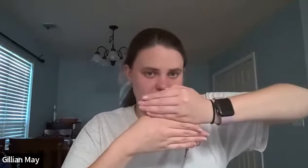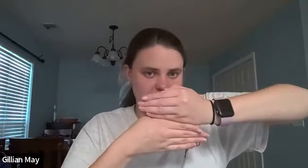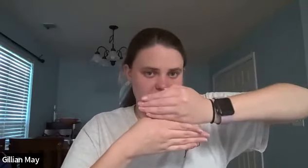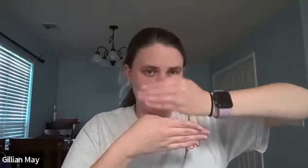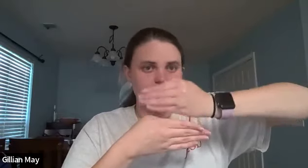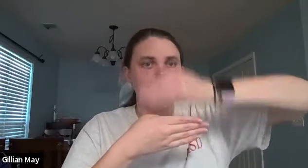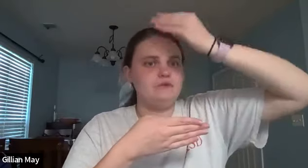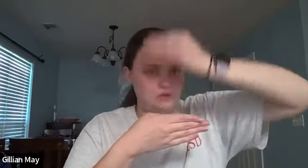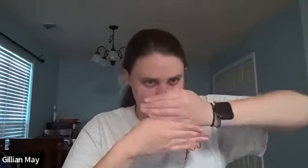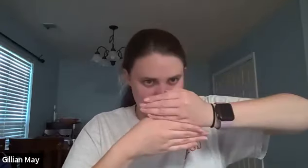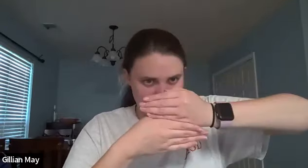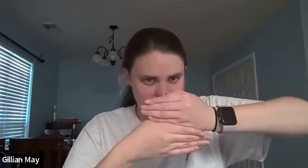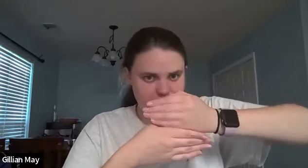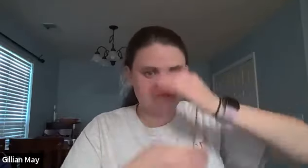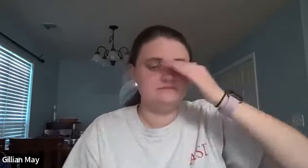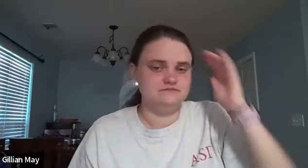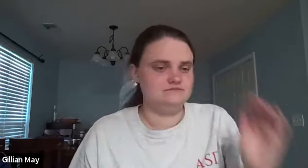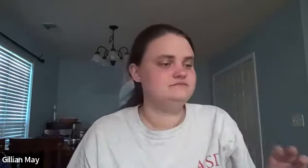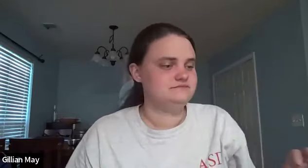window or close the window. Mhm.